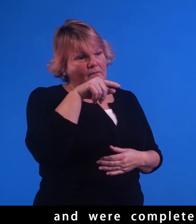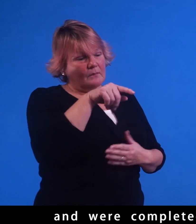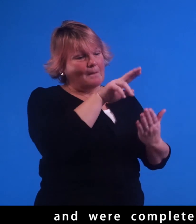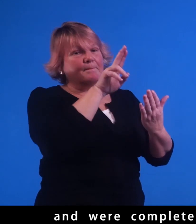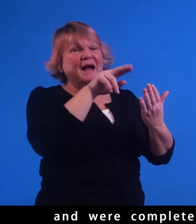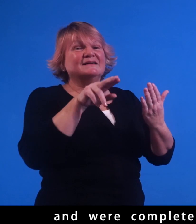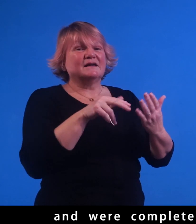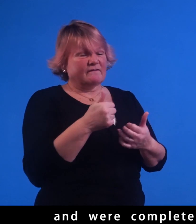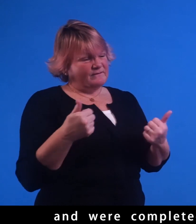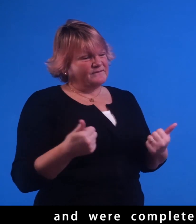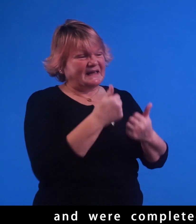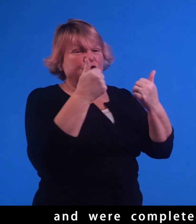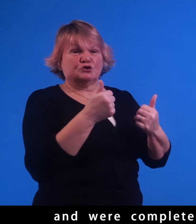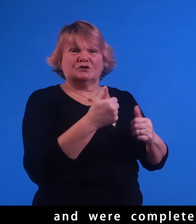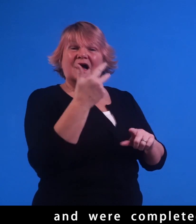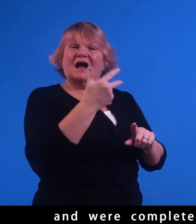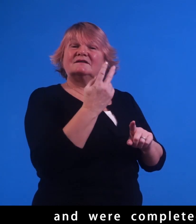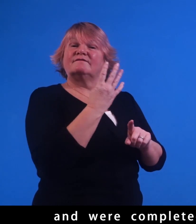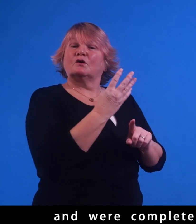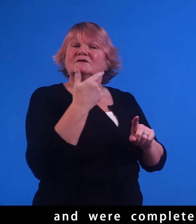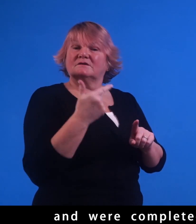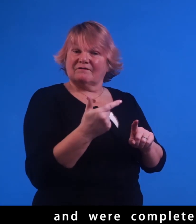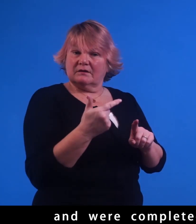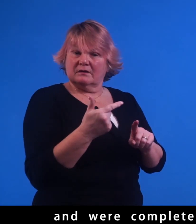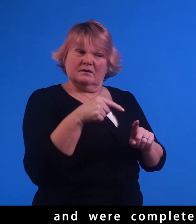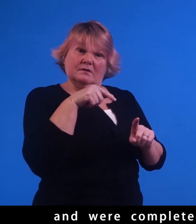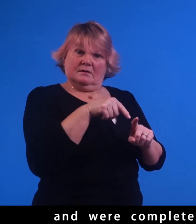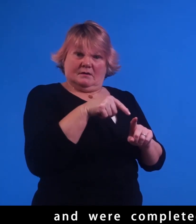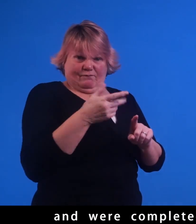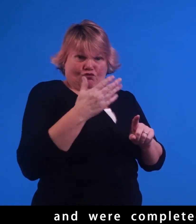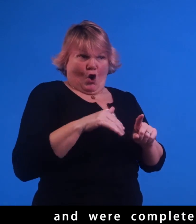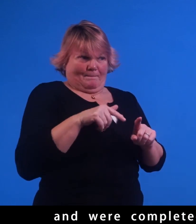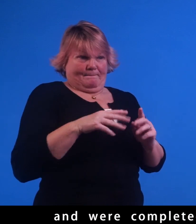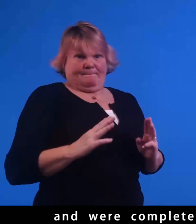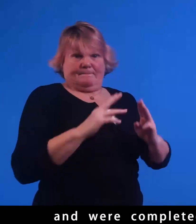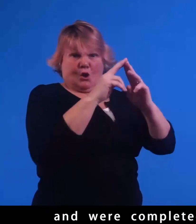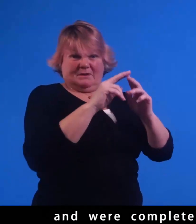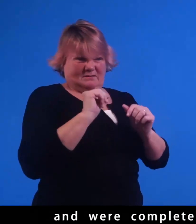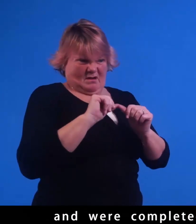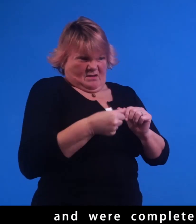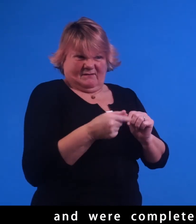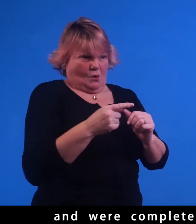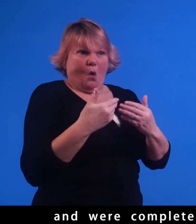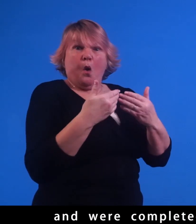And were completed in the year 1847, painted from the Scott Monument shortly after it opened.